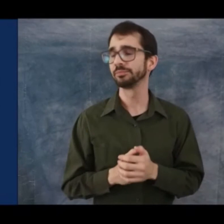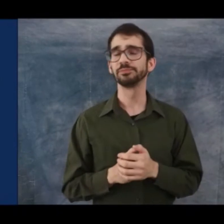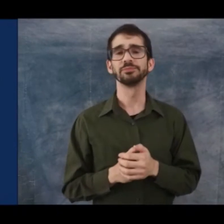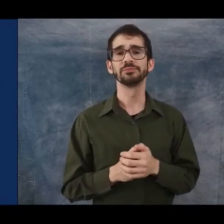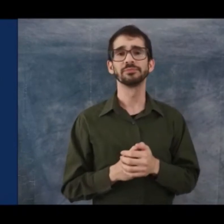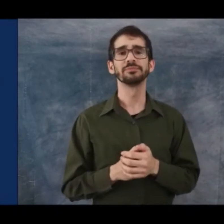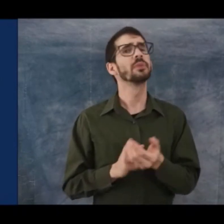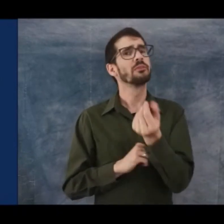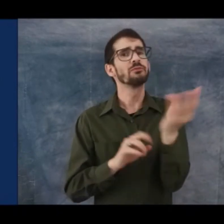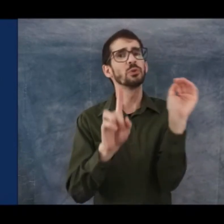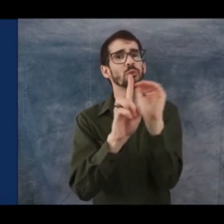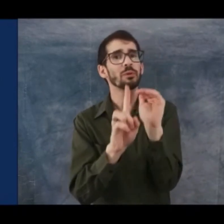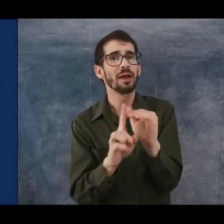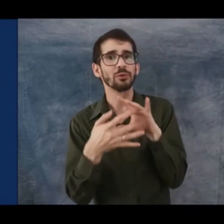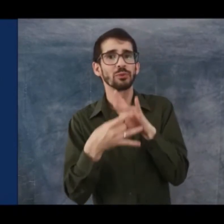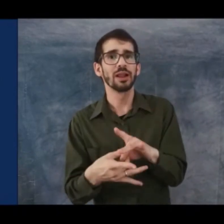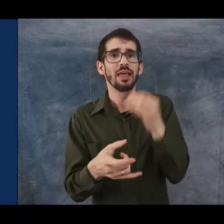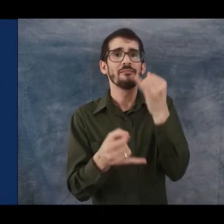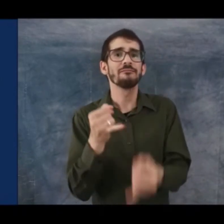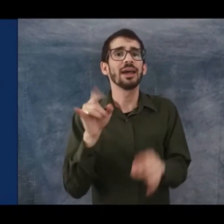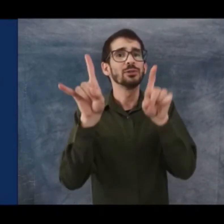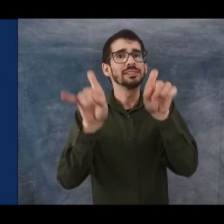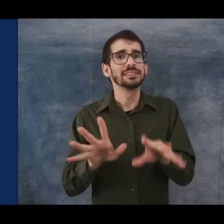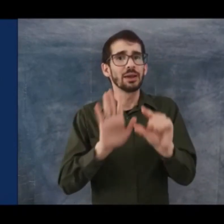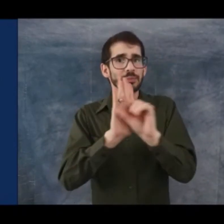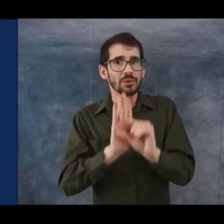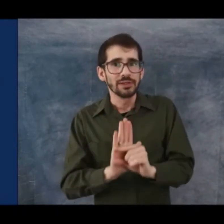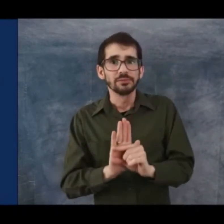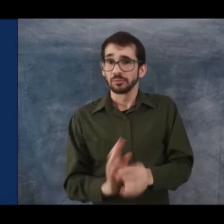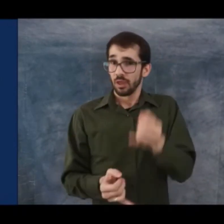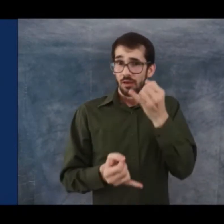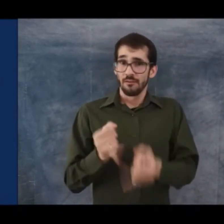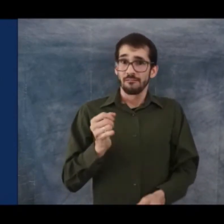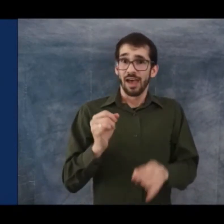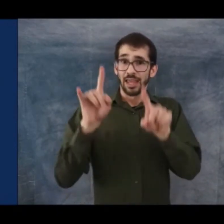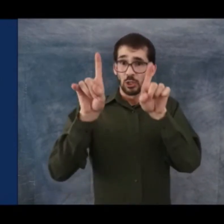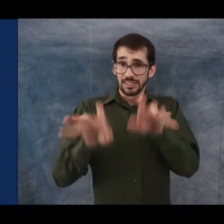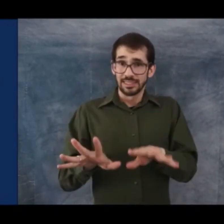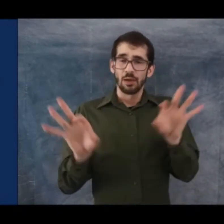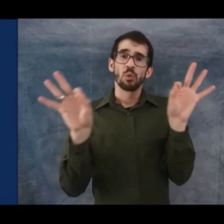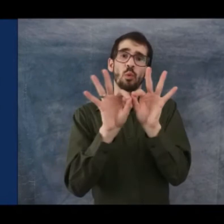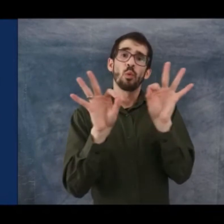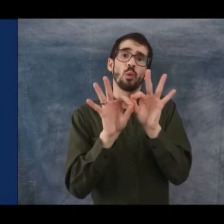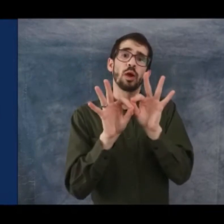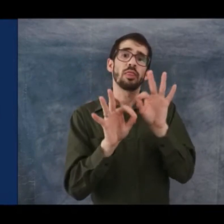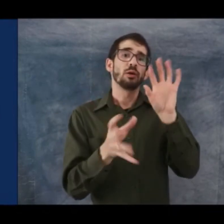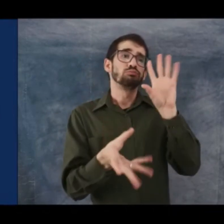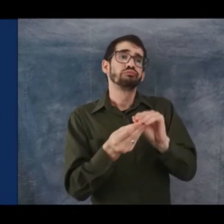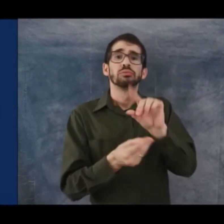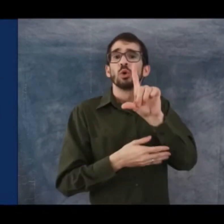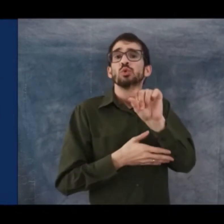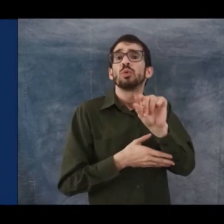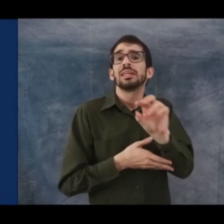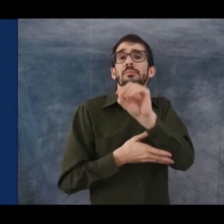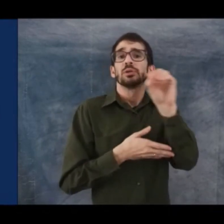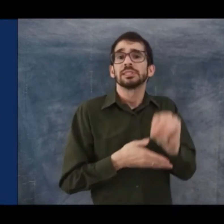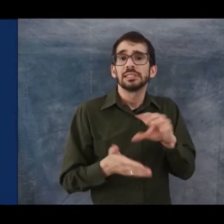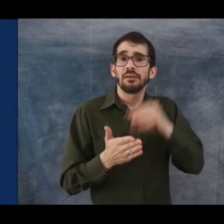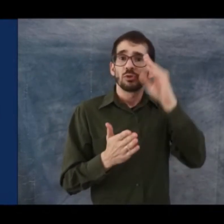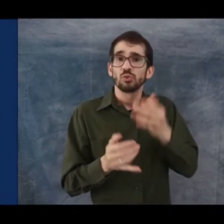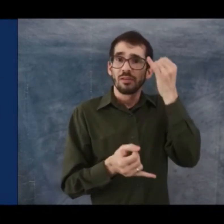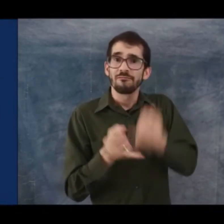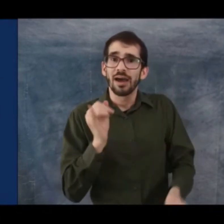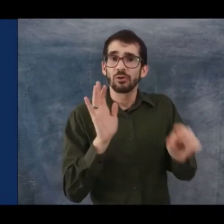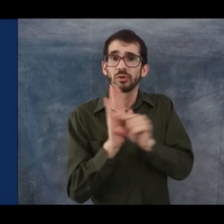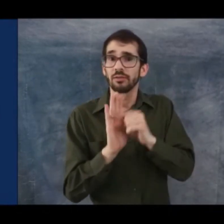A few reminders about final exam grading. Final exams count as 20% of the student's final grade for the class. For EOC